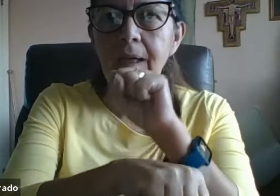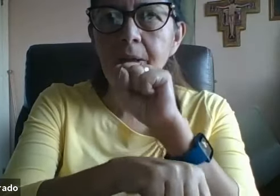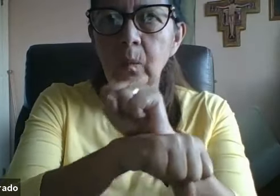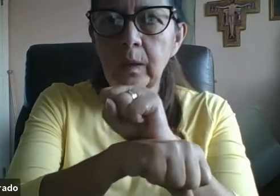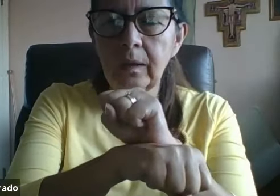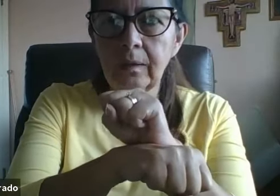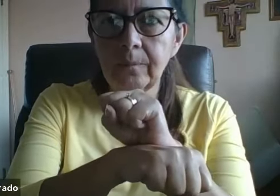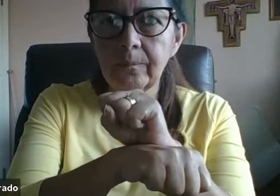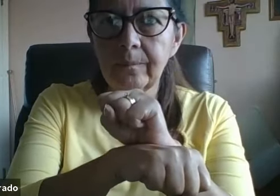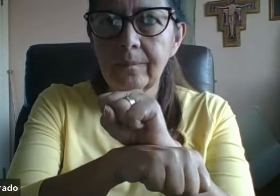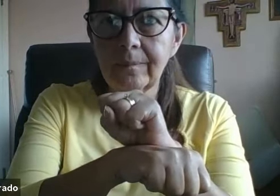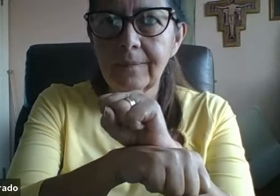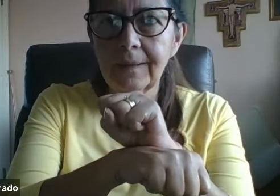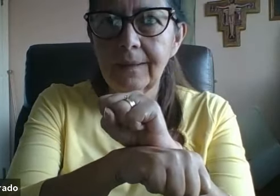I work.